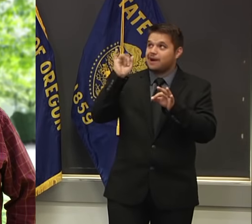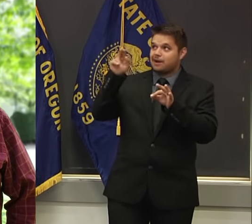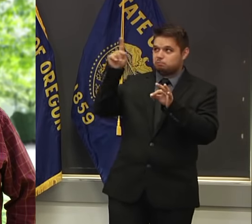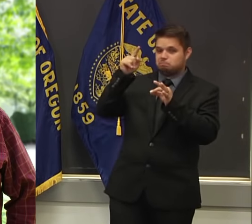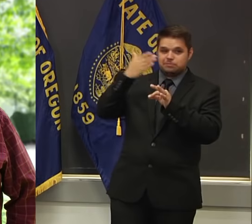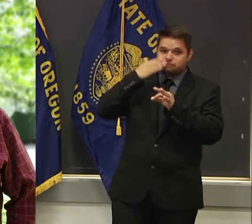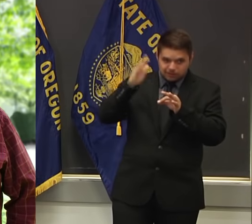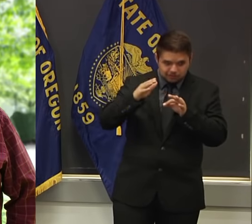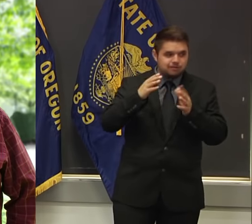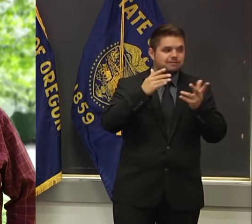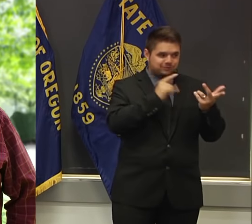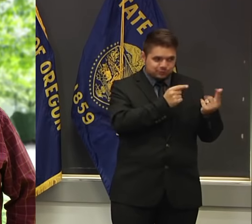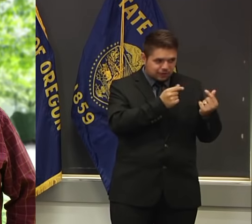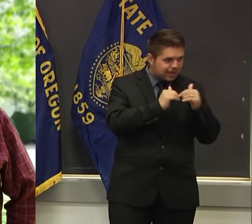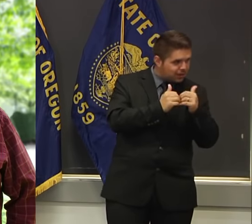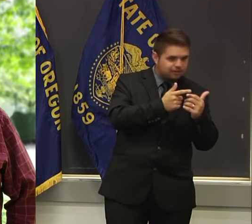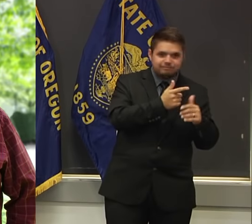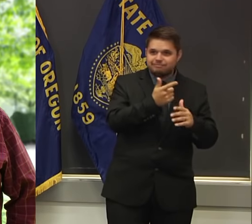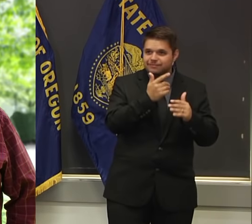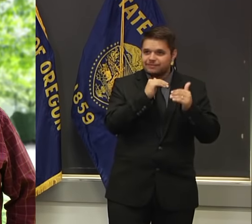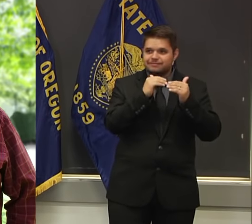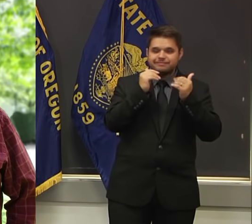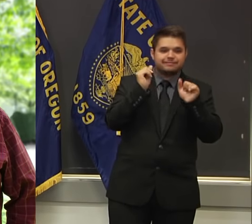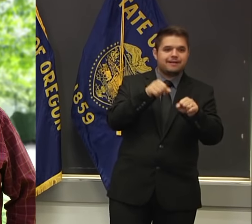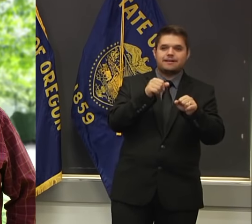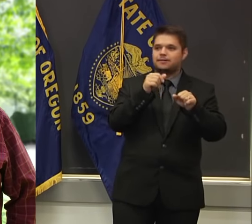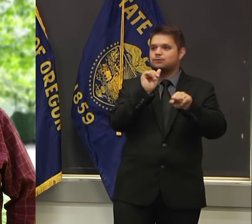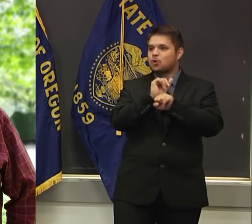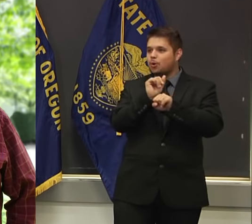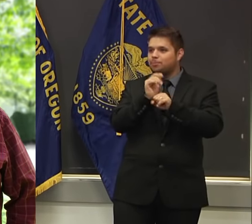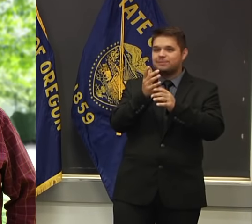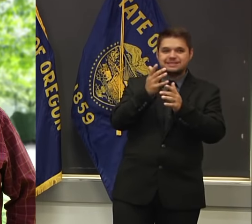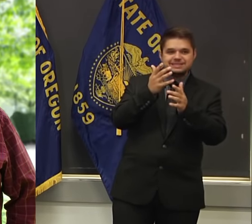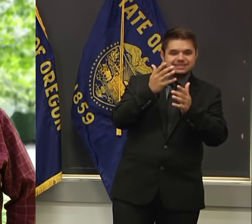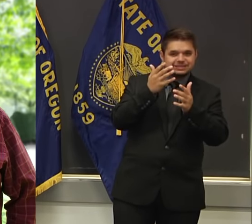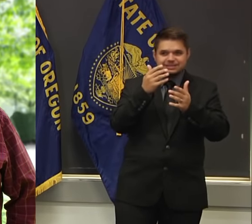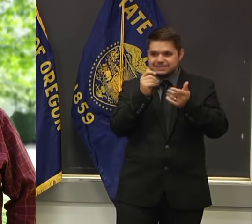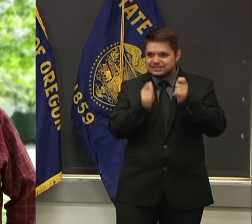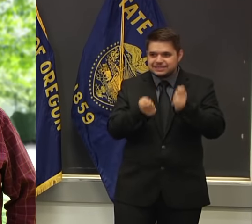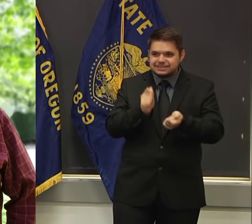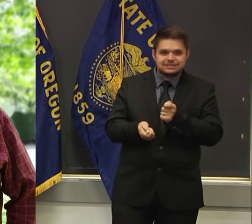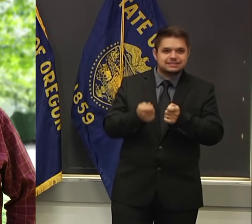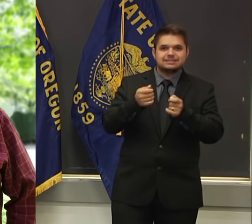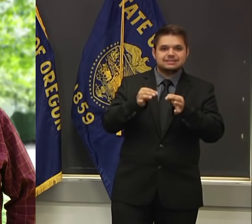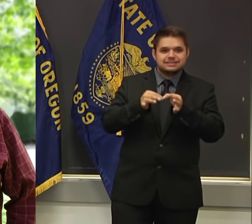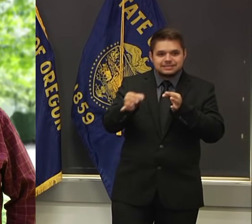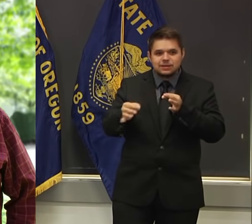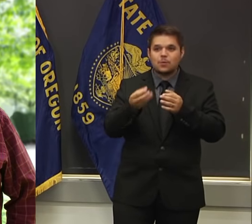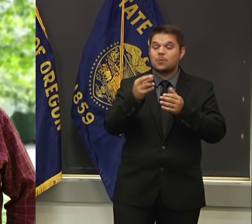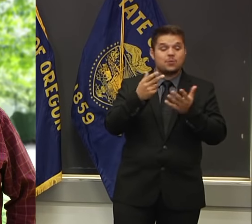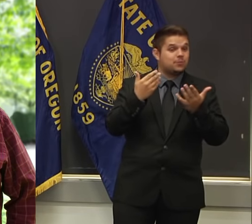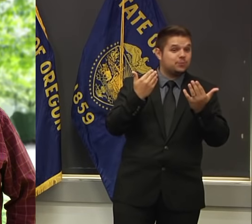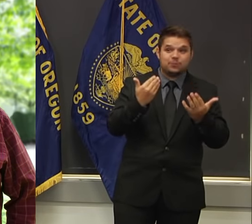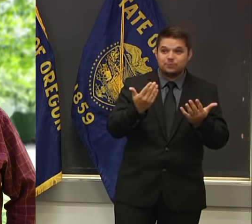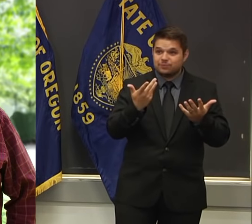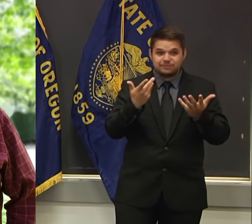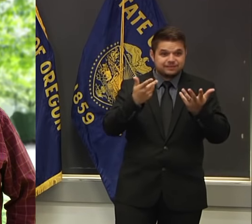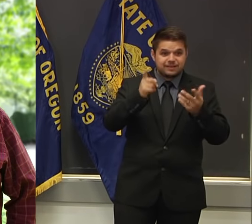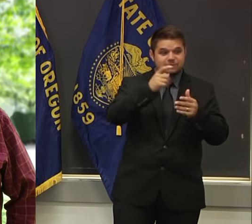the measures that they can to protect their workers, both out of a sense of responsibility and recognizing the importance of